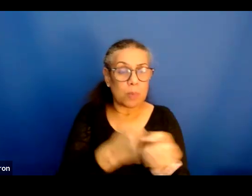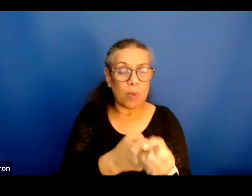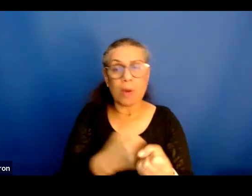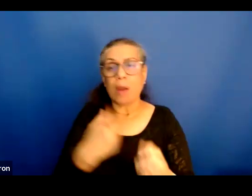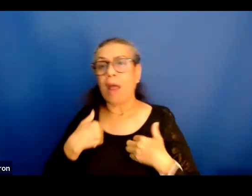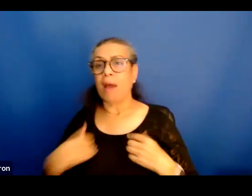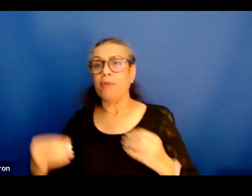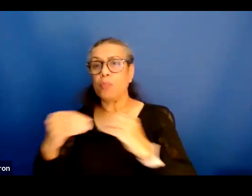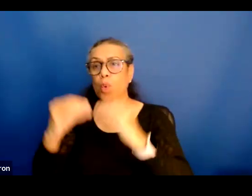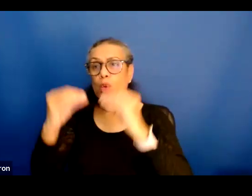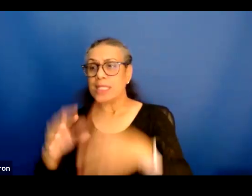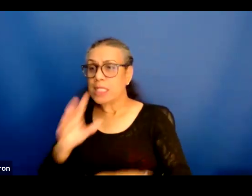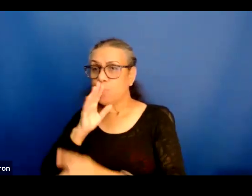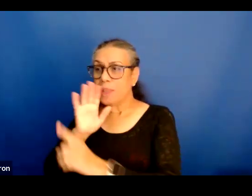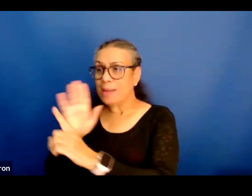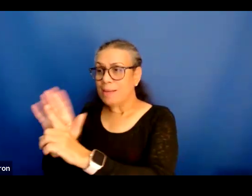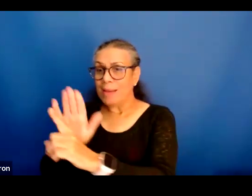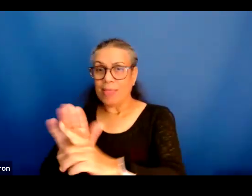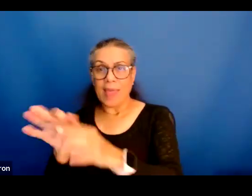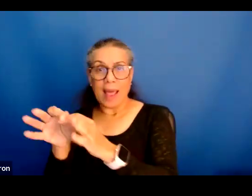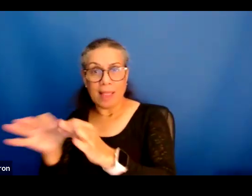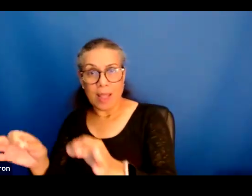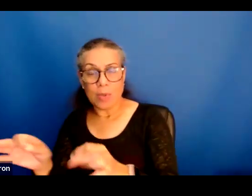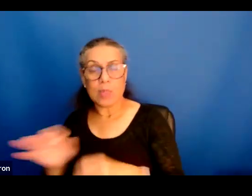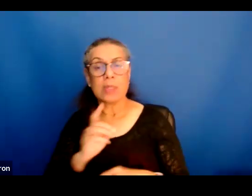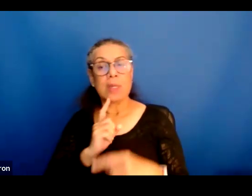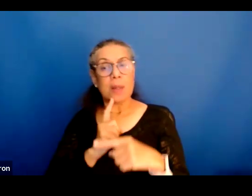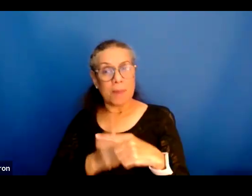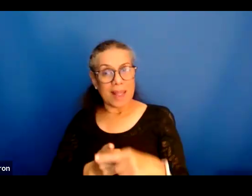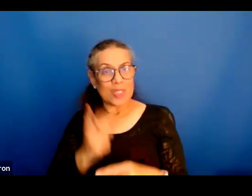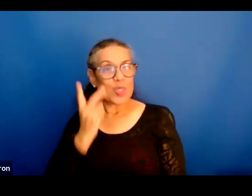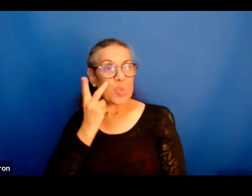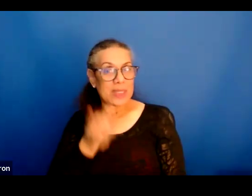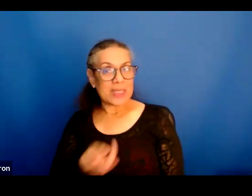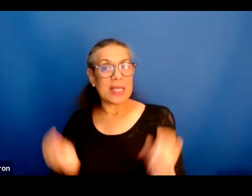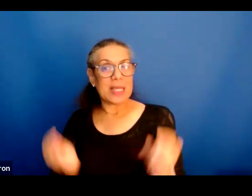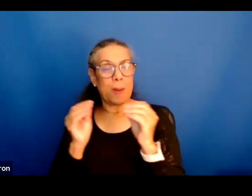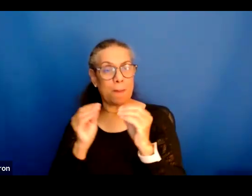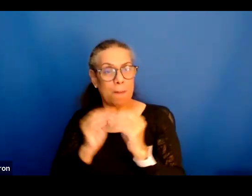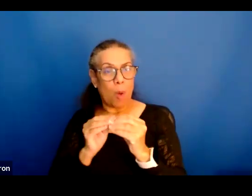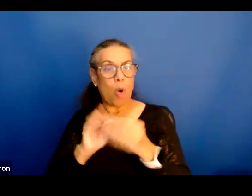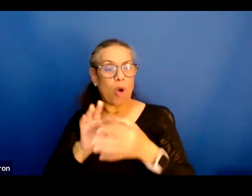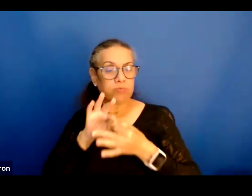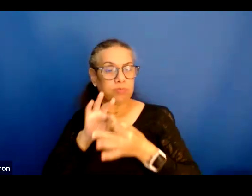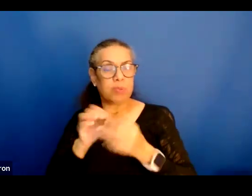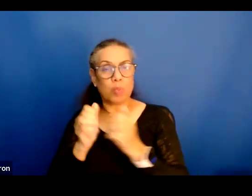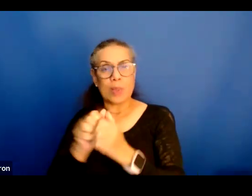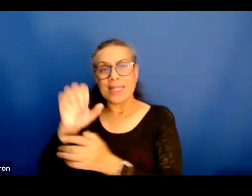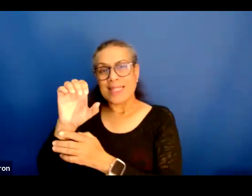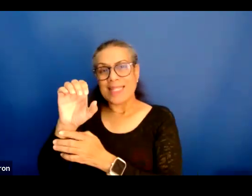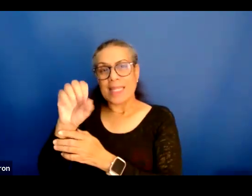have more teachers who do speak the language, but a lot of times also you'll see more collaboration with an ESL